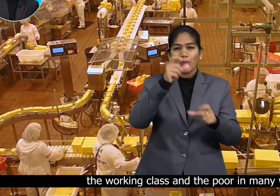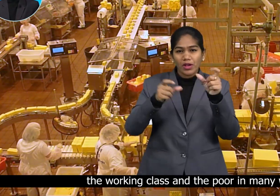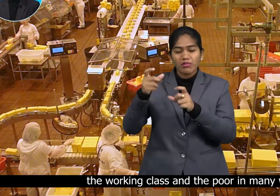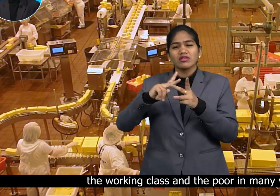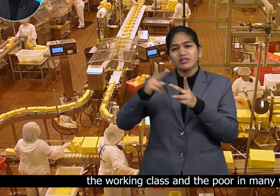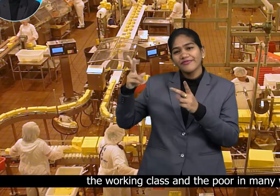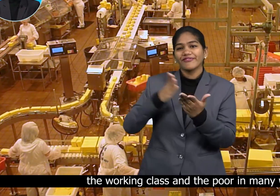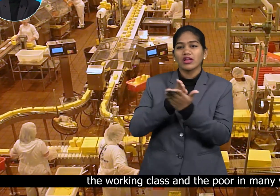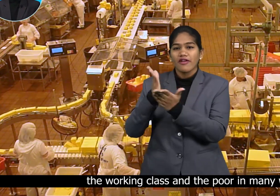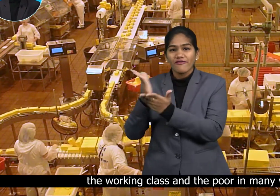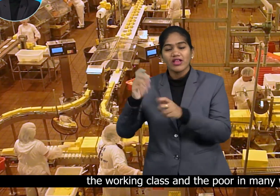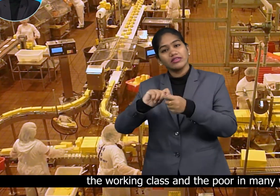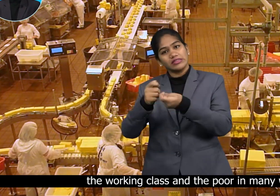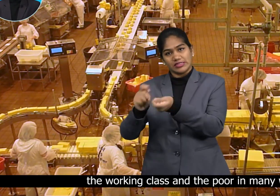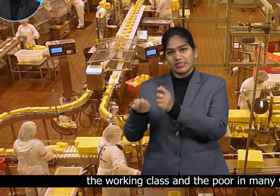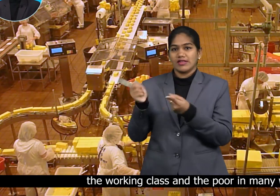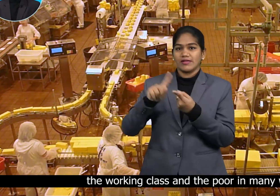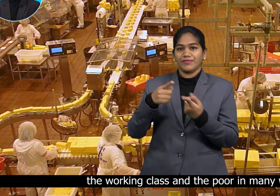ways.